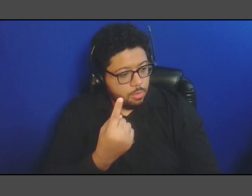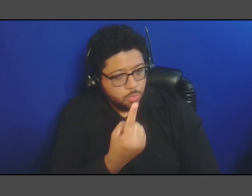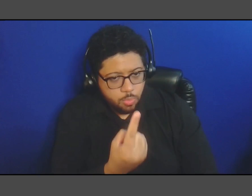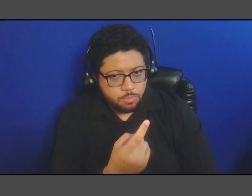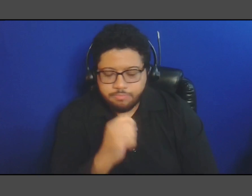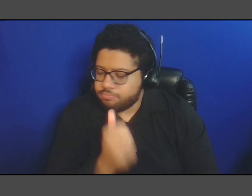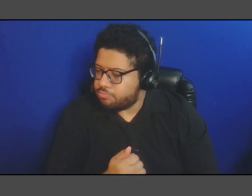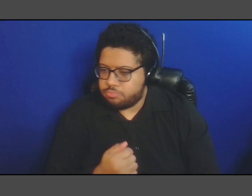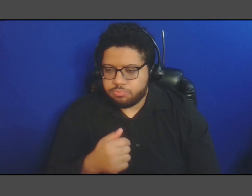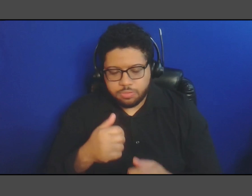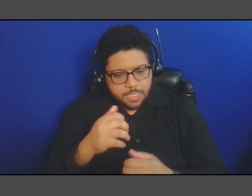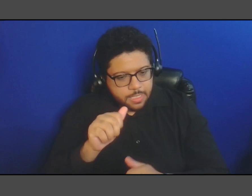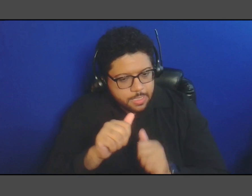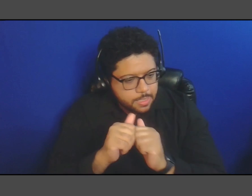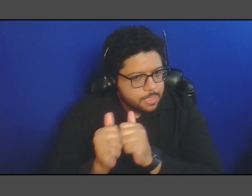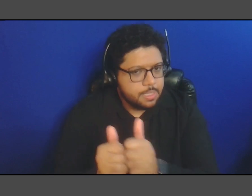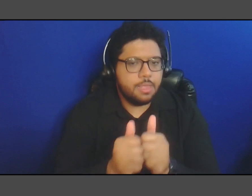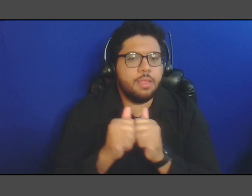was really